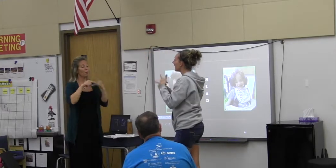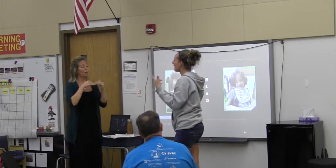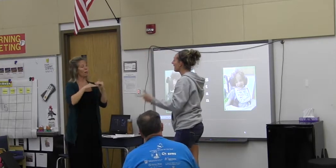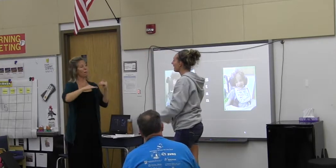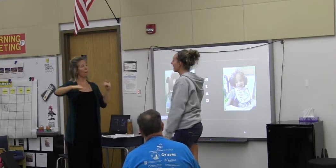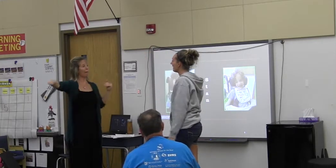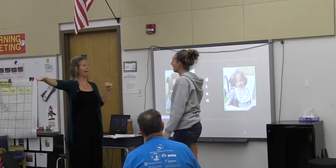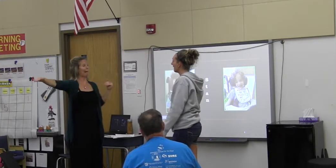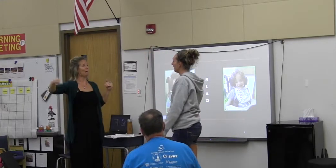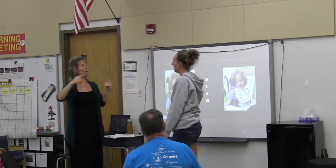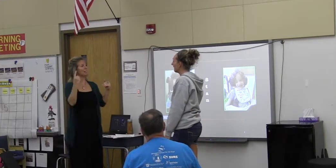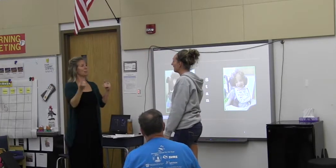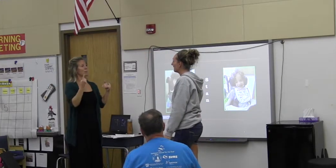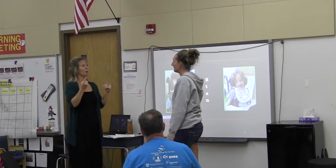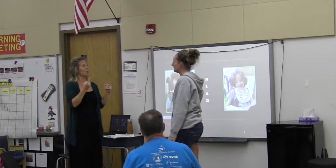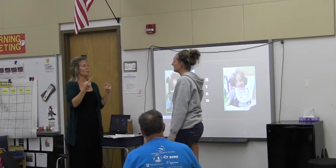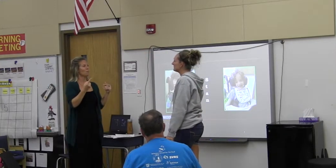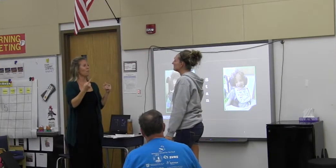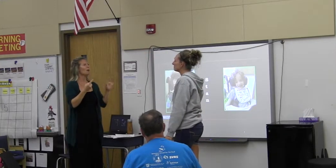We're taking a break.